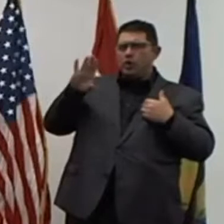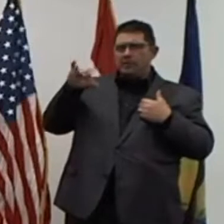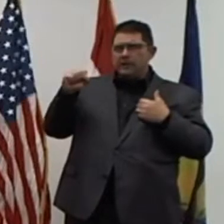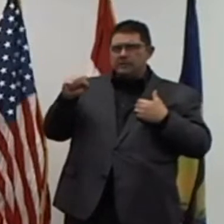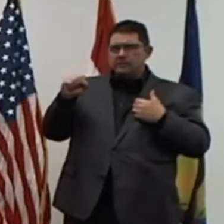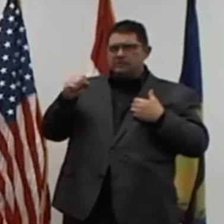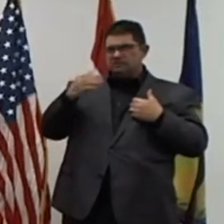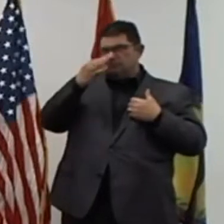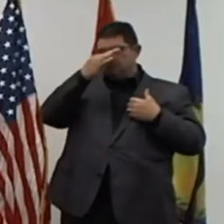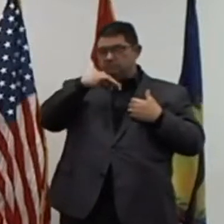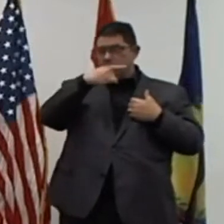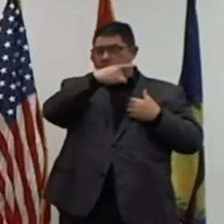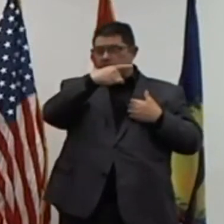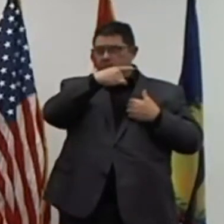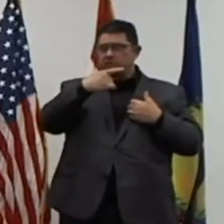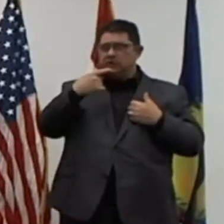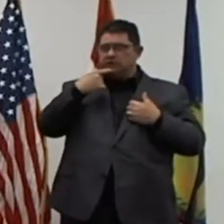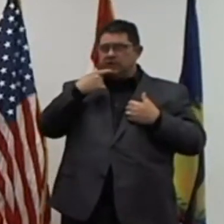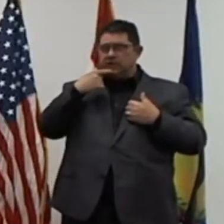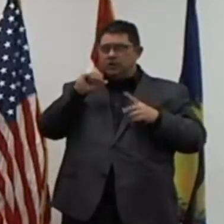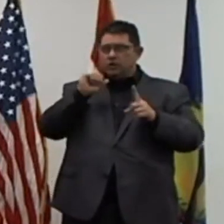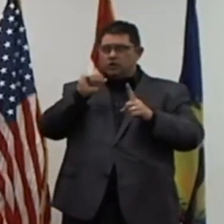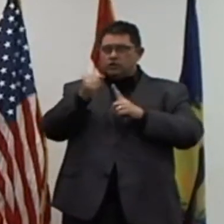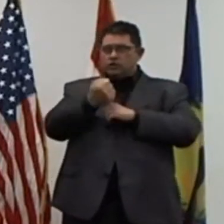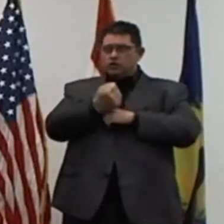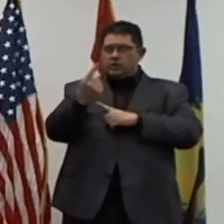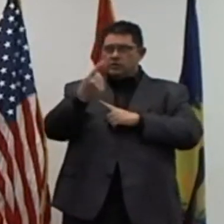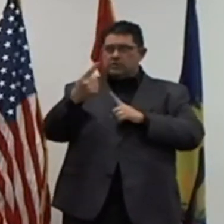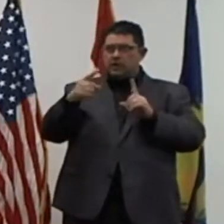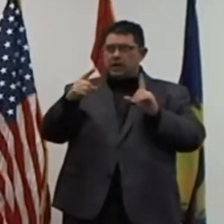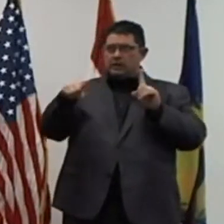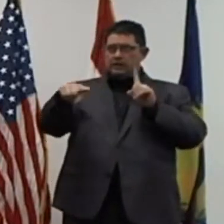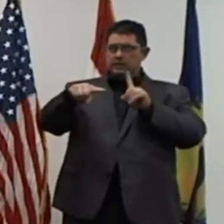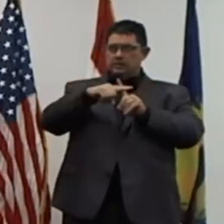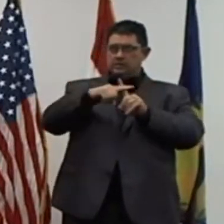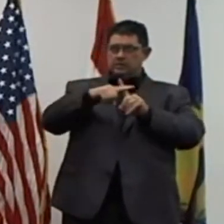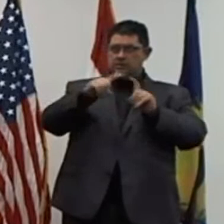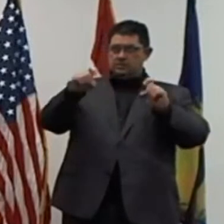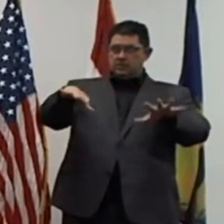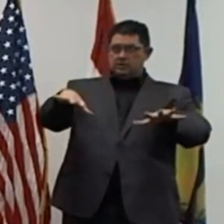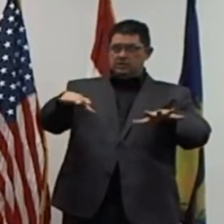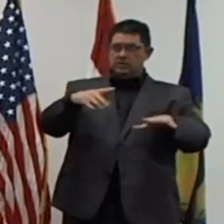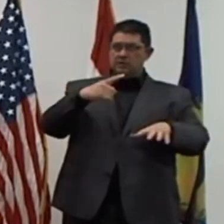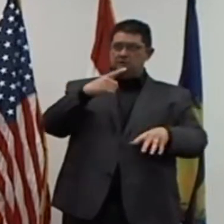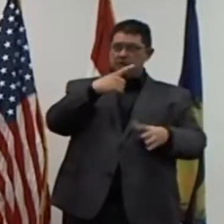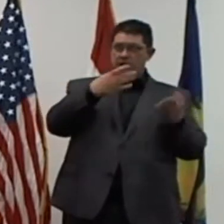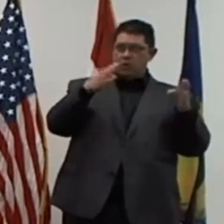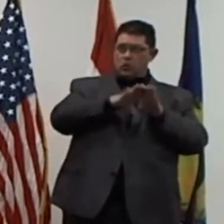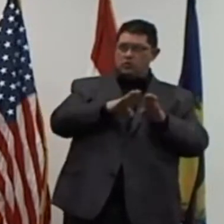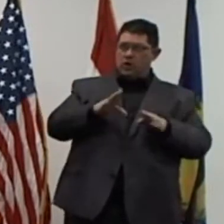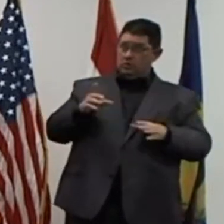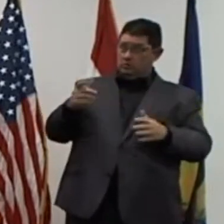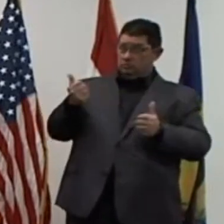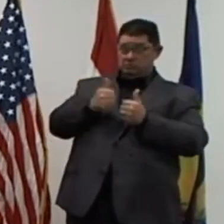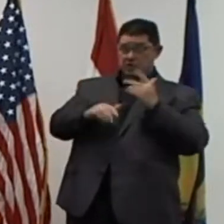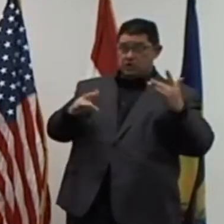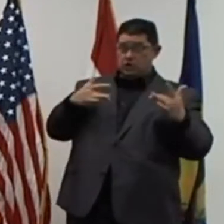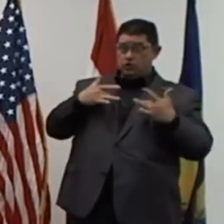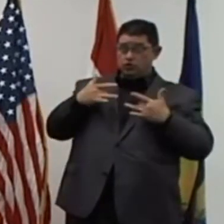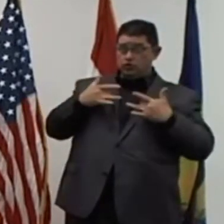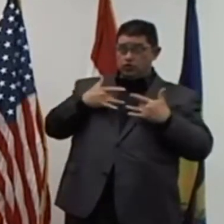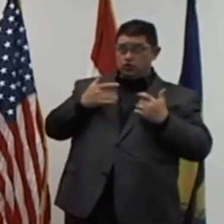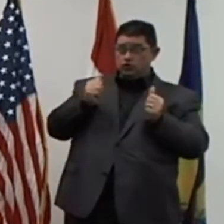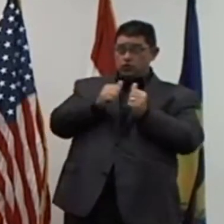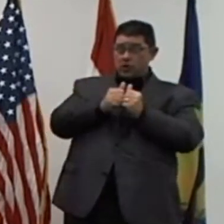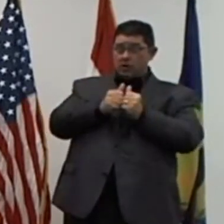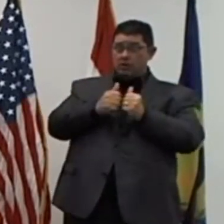know that there was a situation where someone tested positive for COVID there. They shut down for a little bit. Is there a concern that obviously with capacity